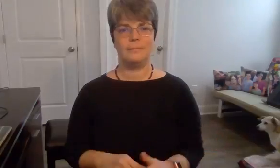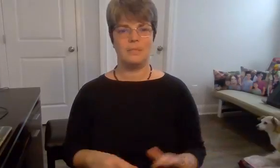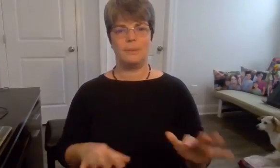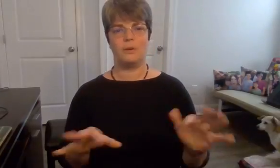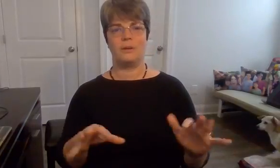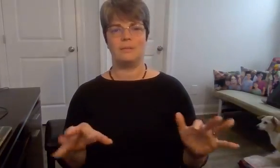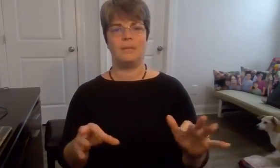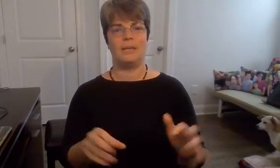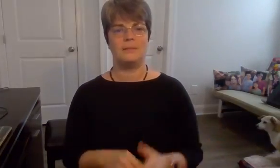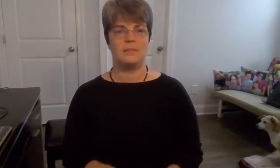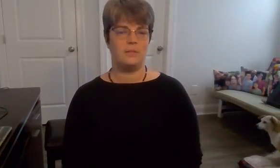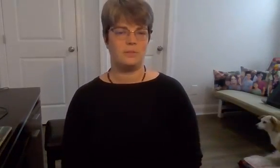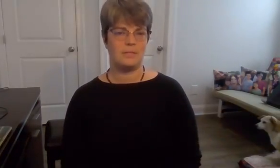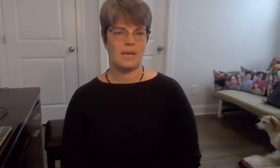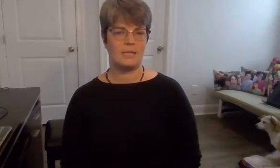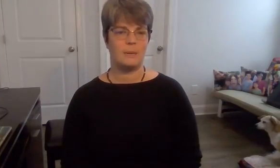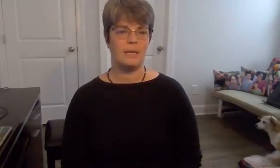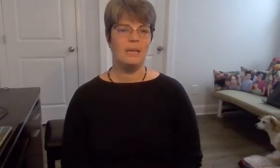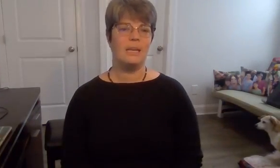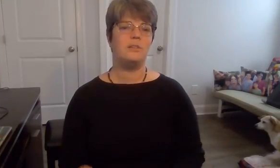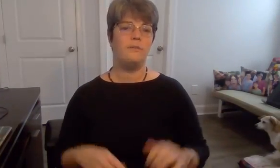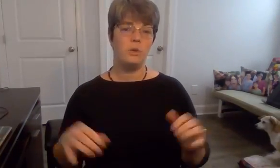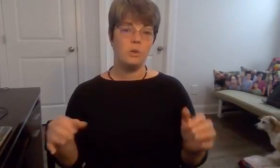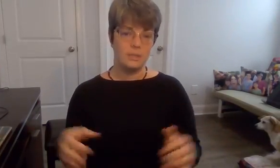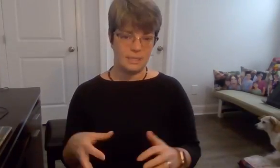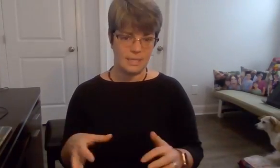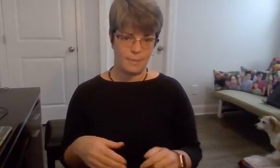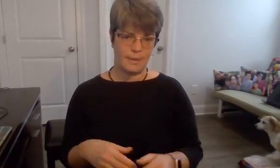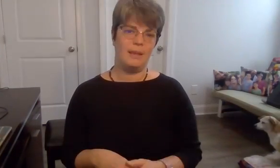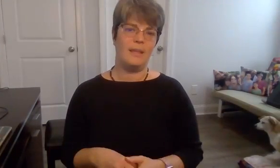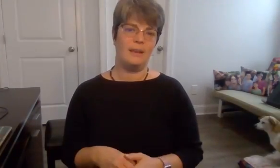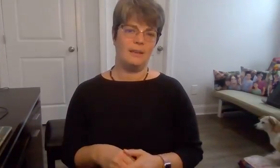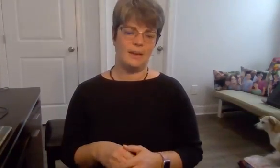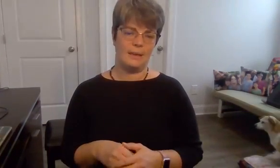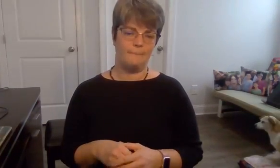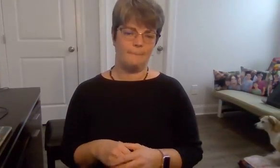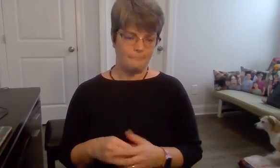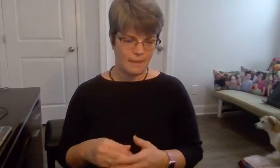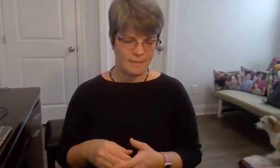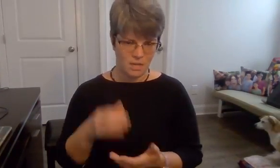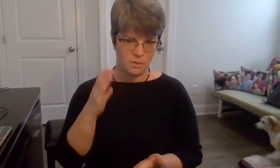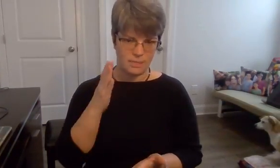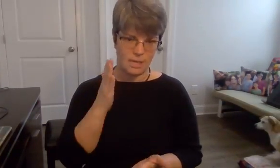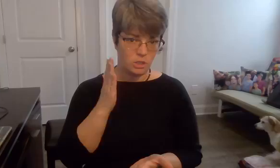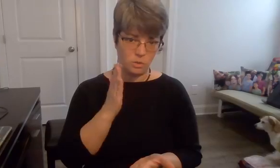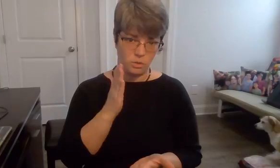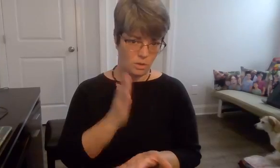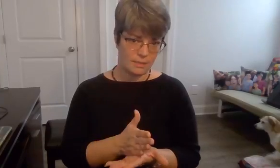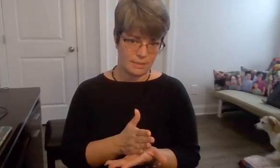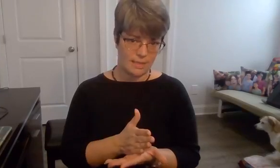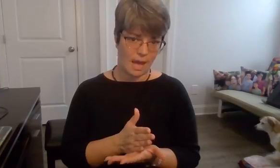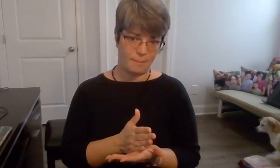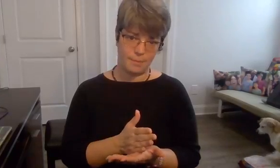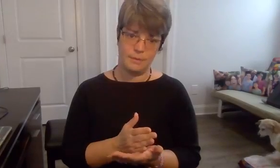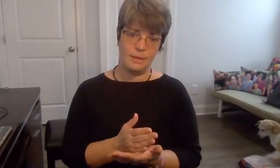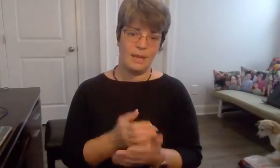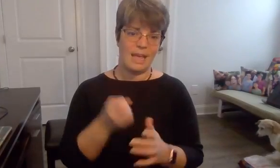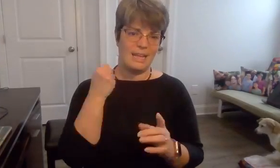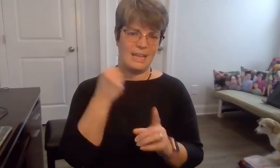somebody hurting somebody else to use the signs, but if you can stop it and then use the signs, you got to stop. And